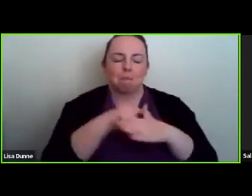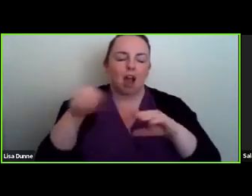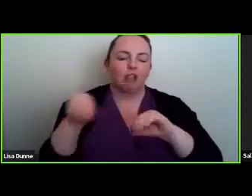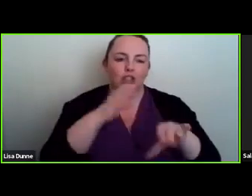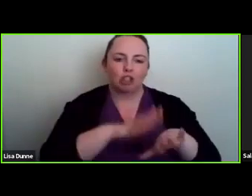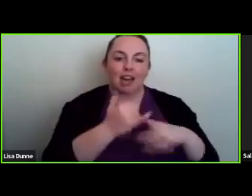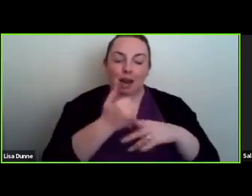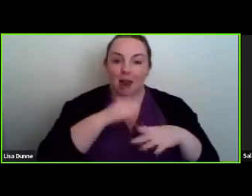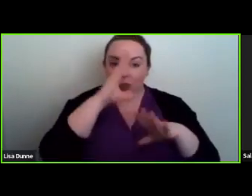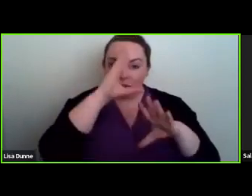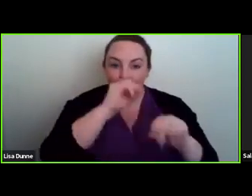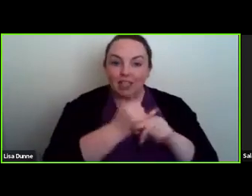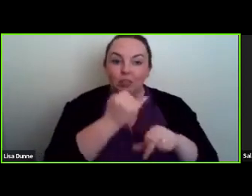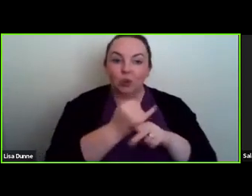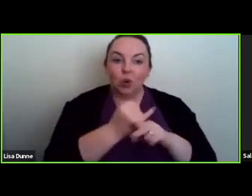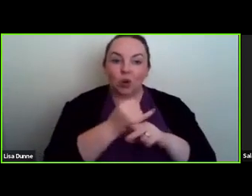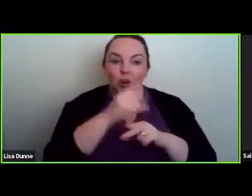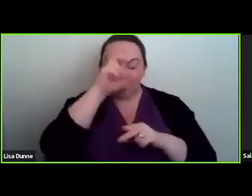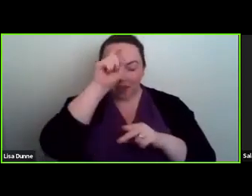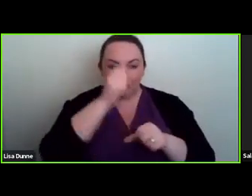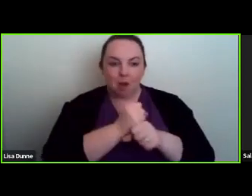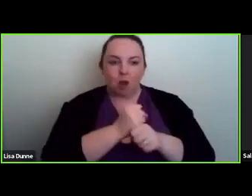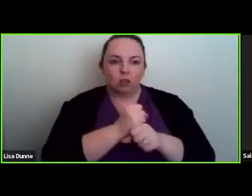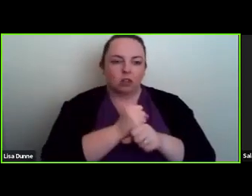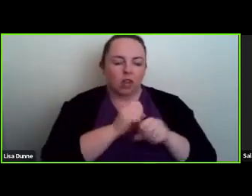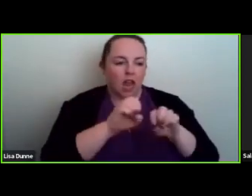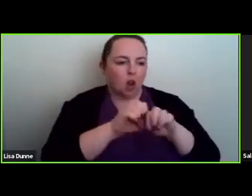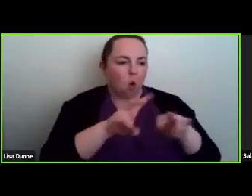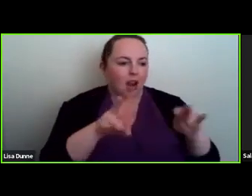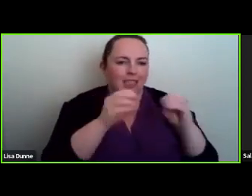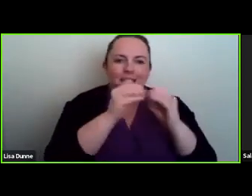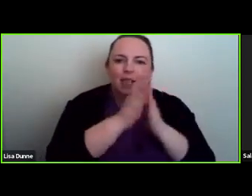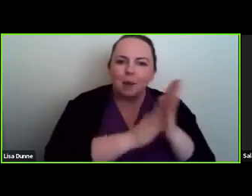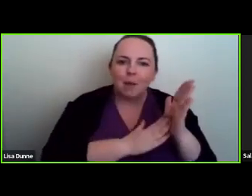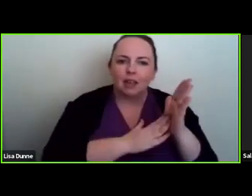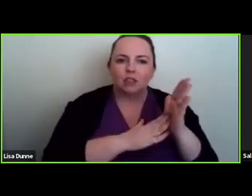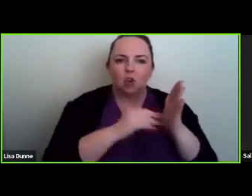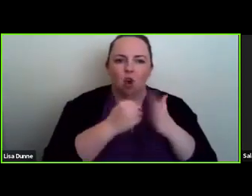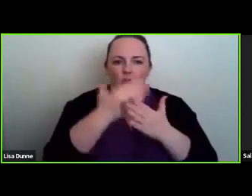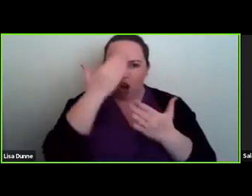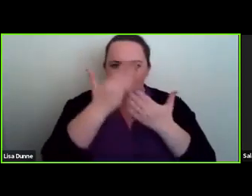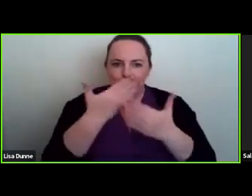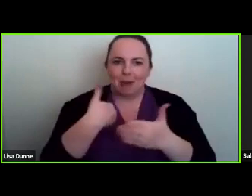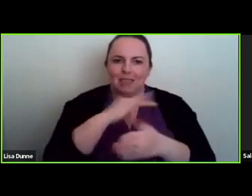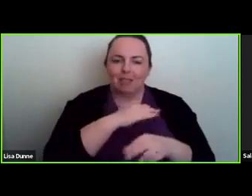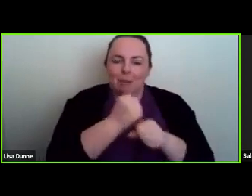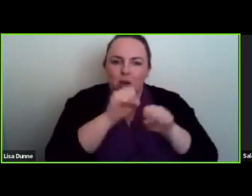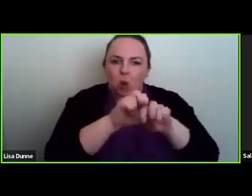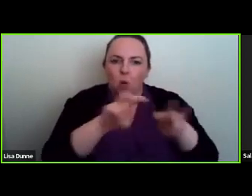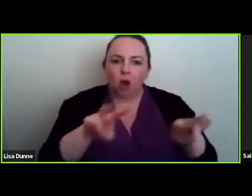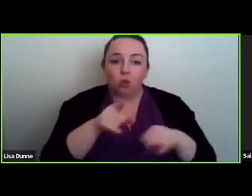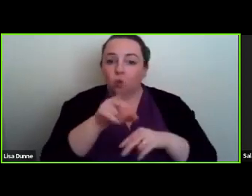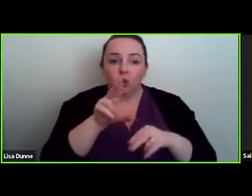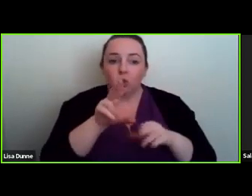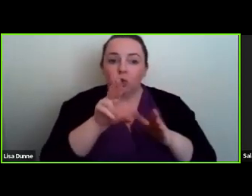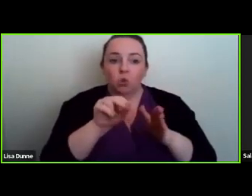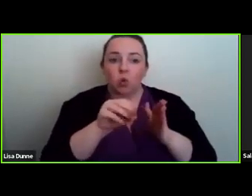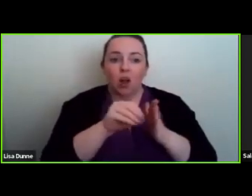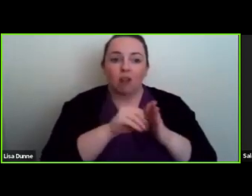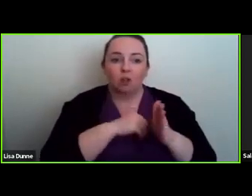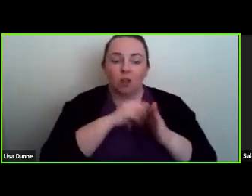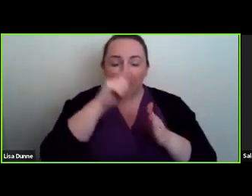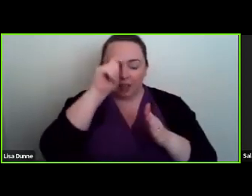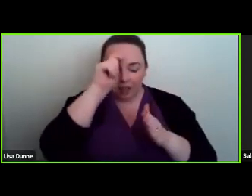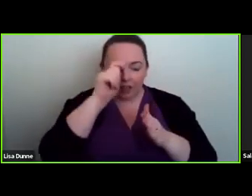of putting a equality statement or even educating ourselves on equality. But you do not have to have these students or people from